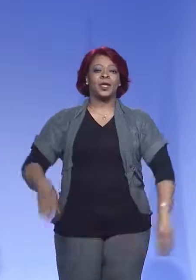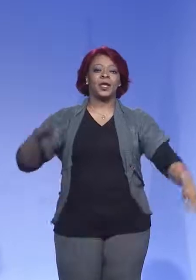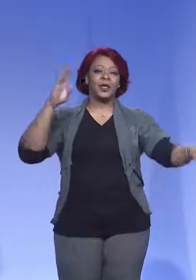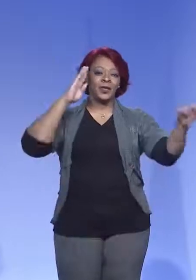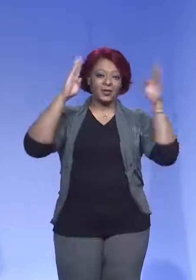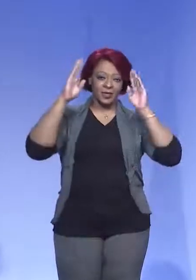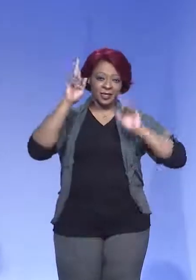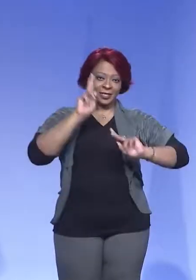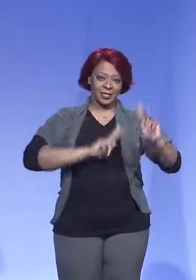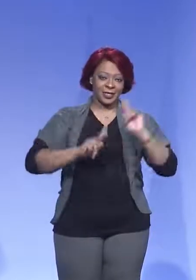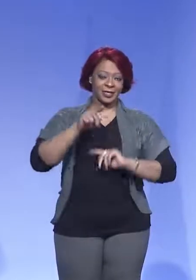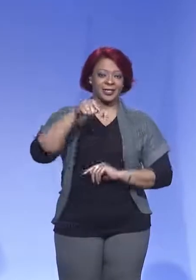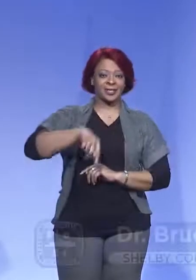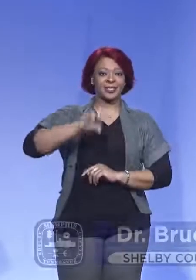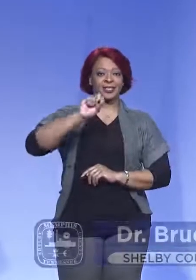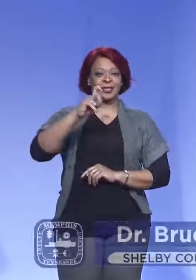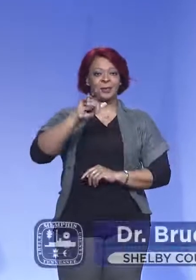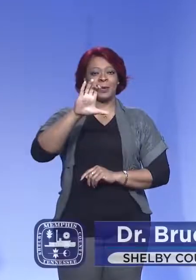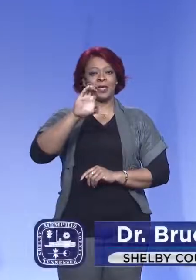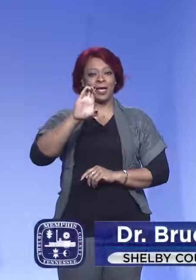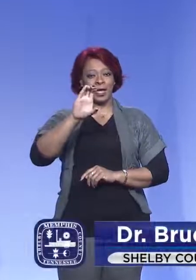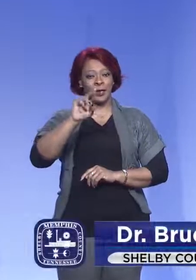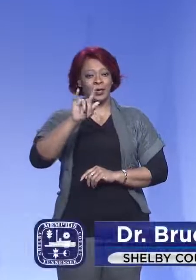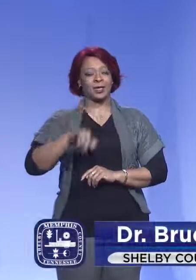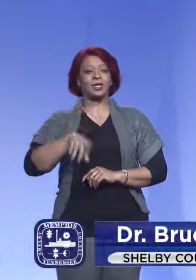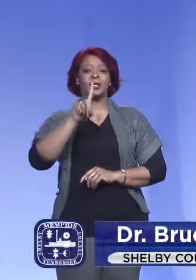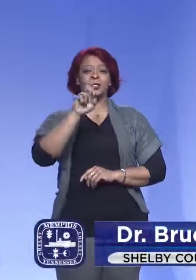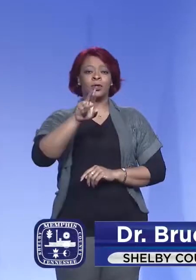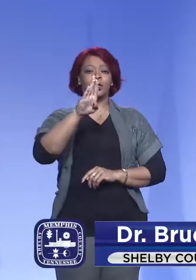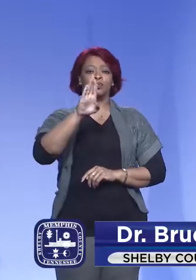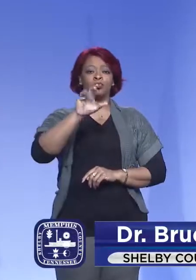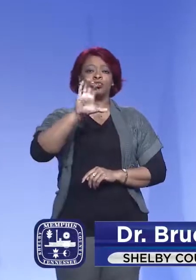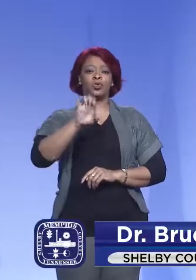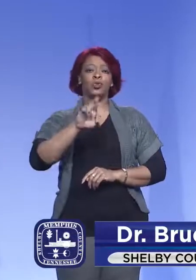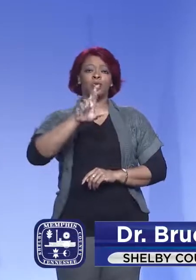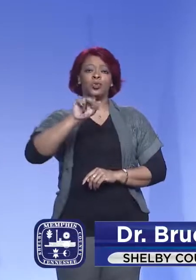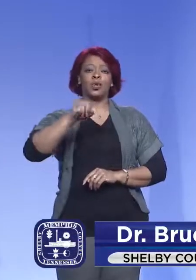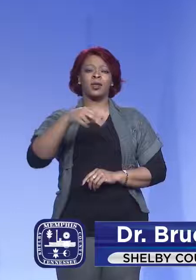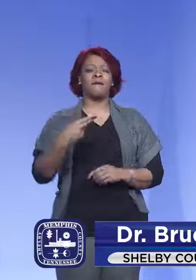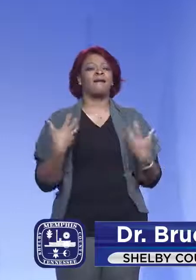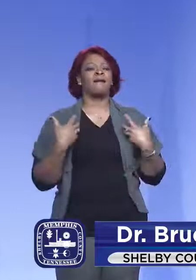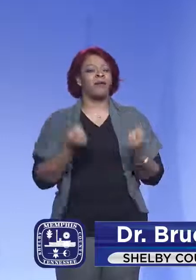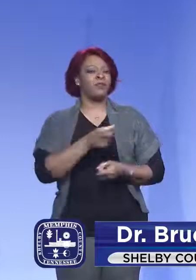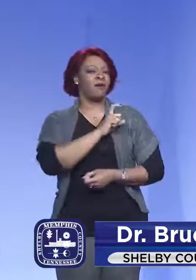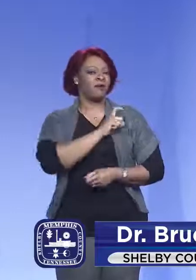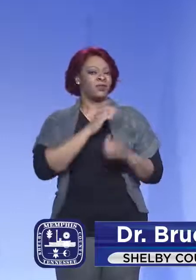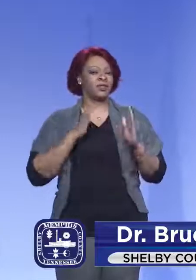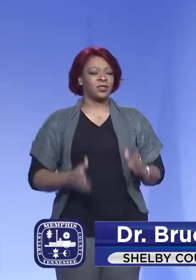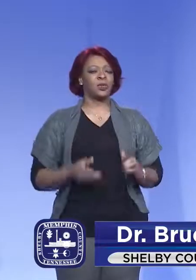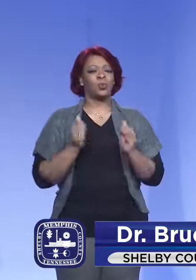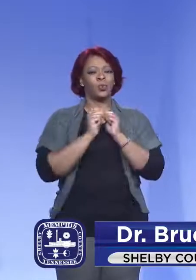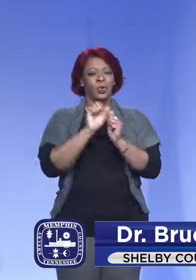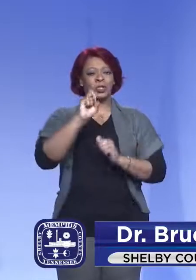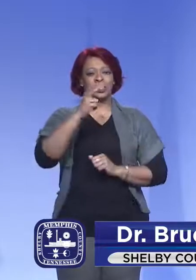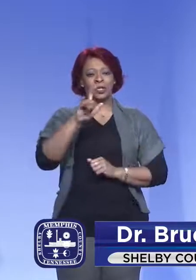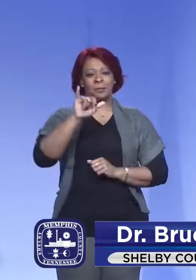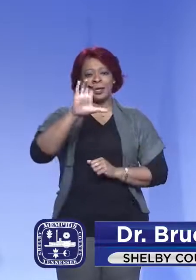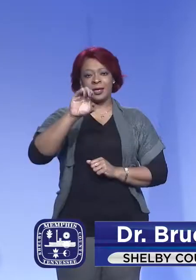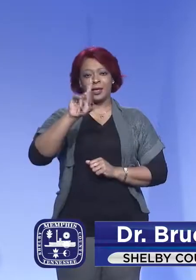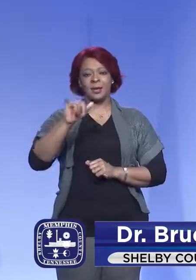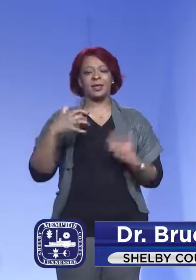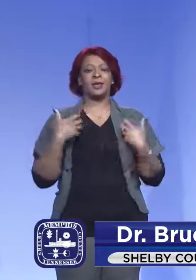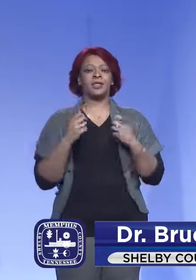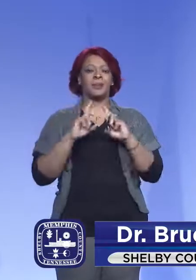Greetings, fellow citizens of Shelby County. This is Dr. Bruce Randolph, Health Officer with the Shelby County Health